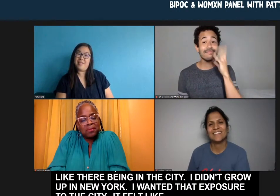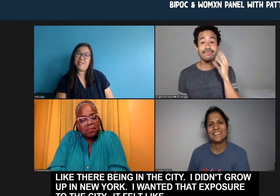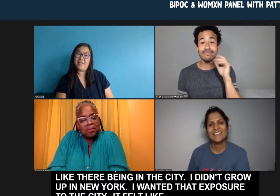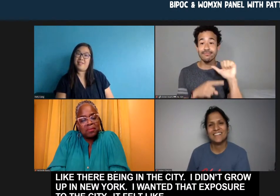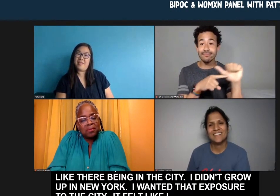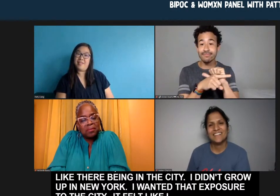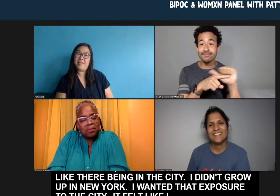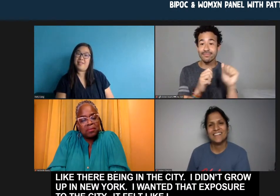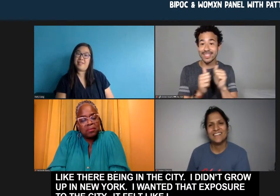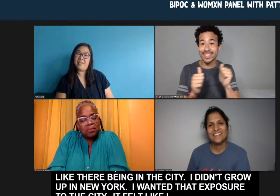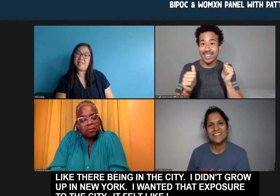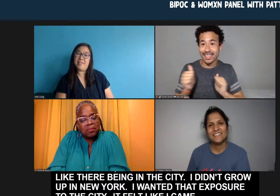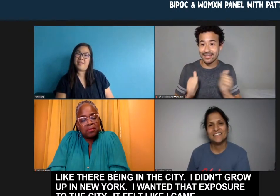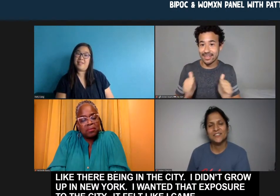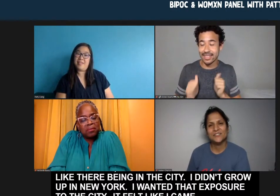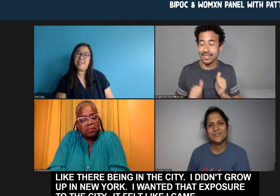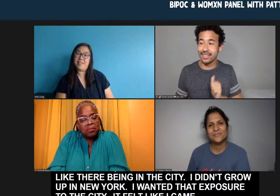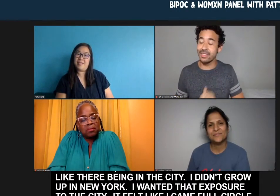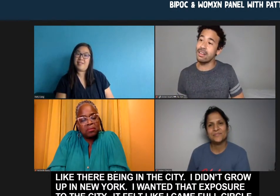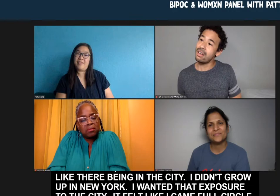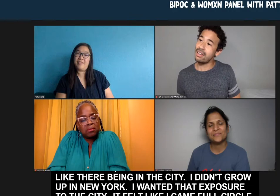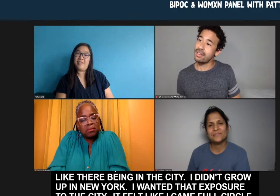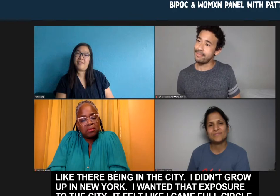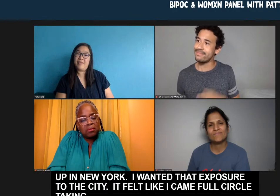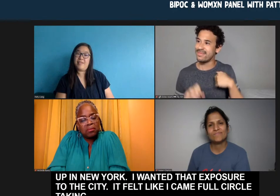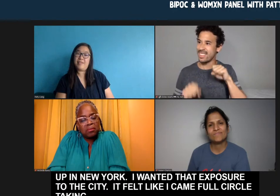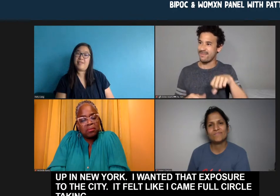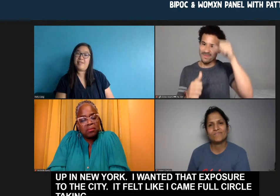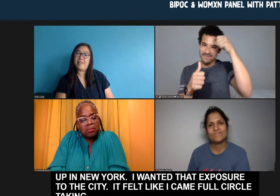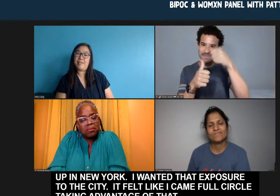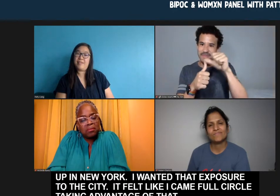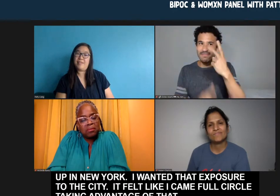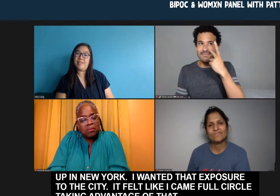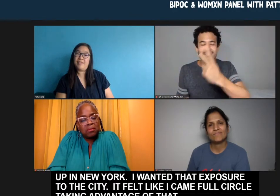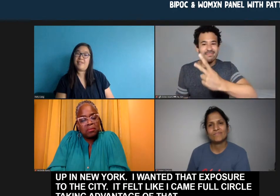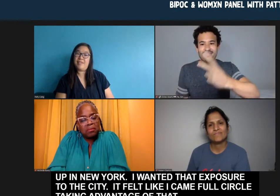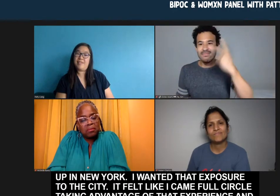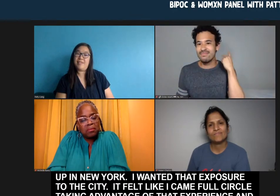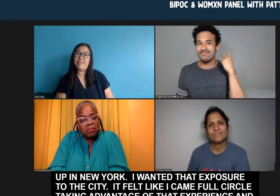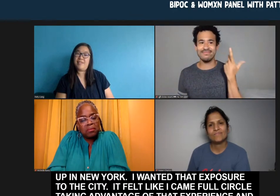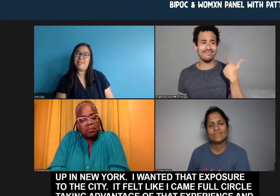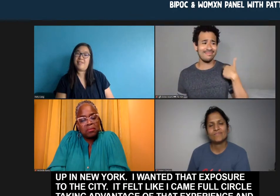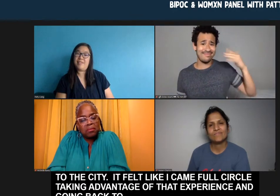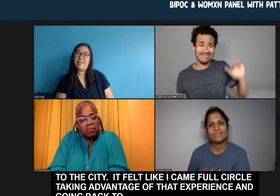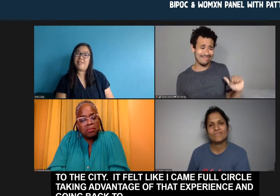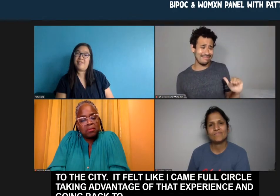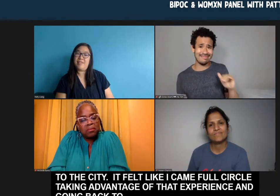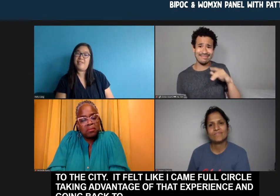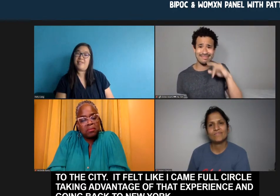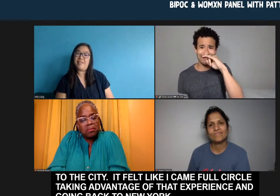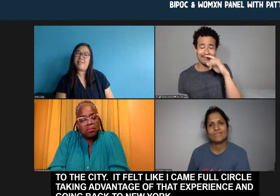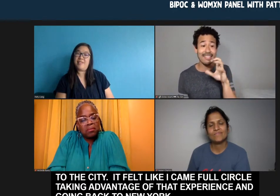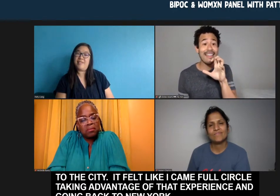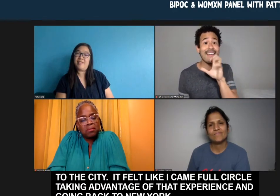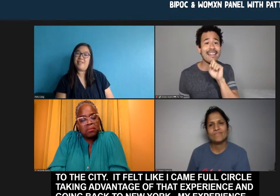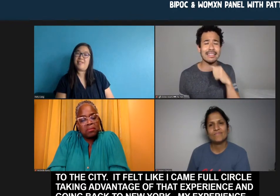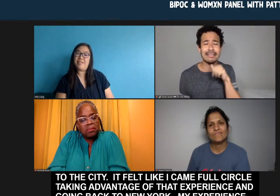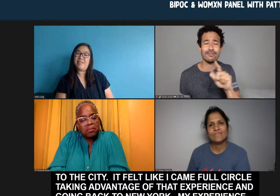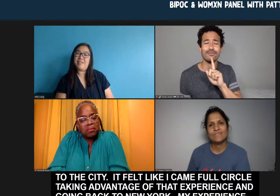back to New York. And so my experience in training to become an actor, I think it was about 2 years ago, or when I was 2 years old,